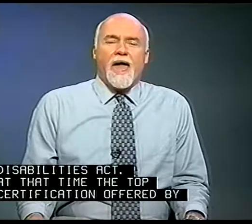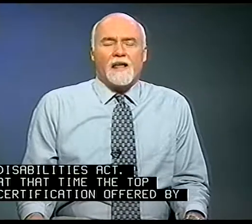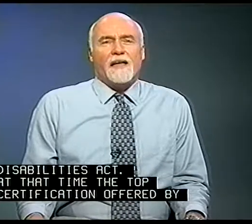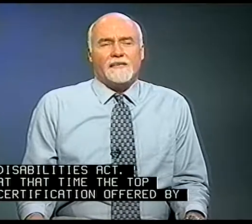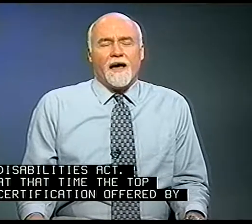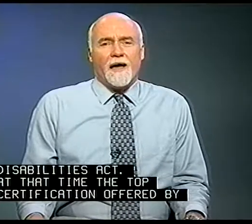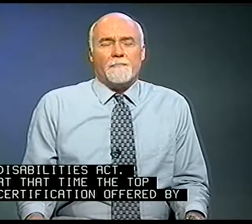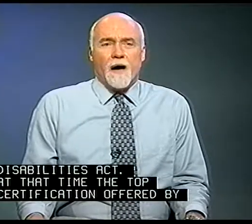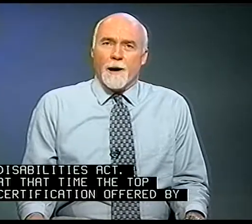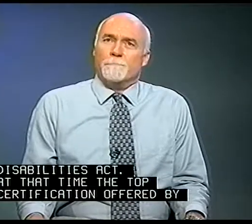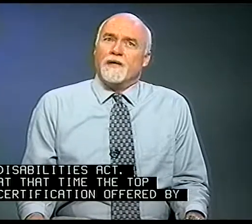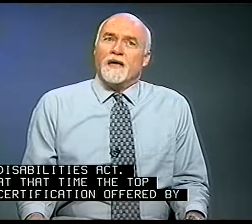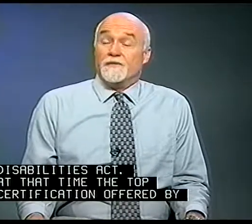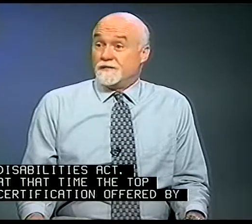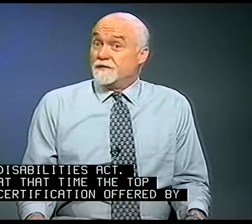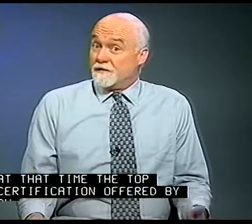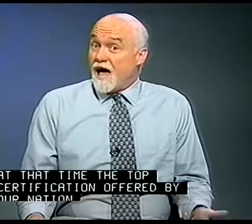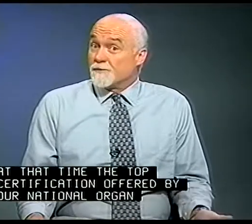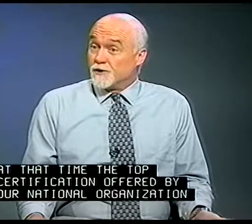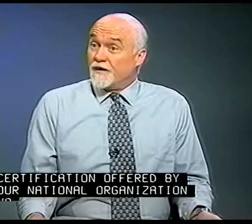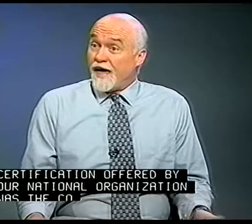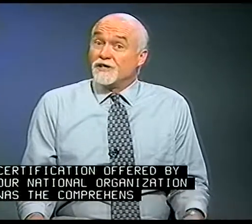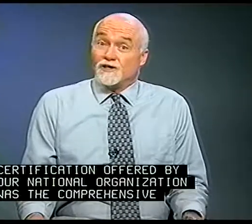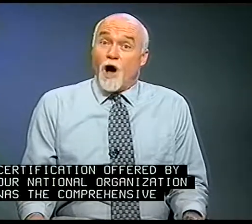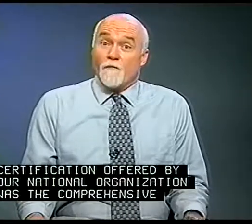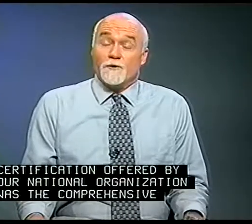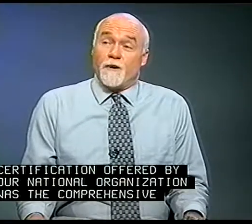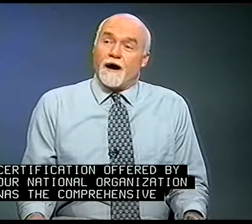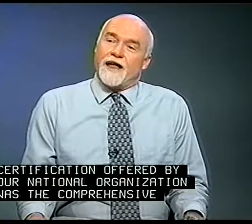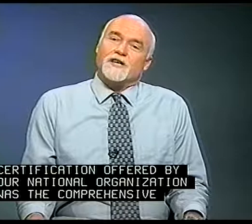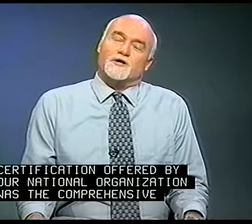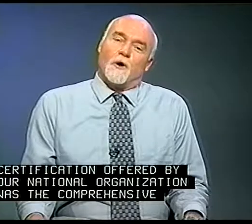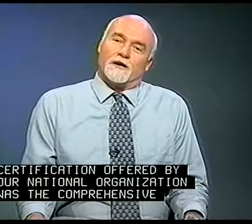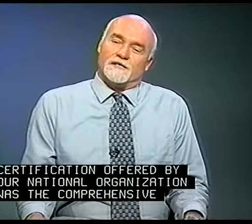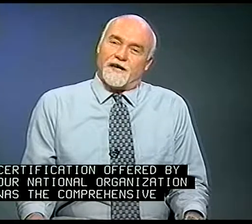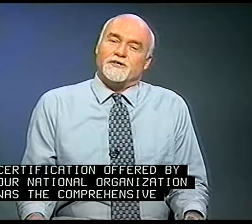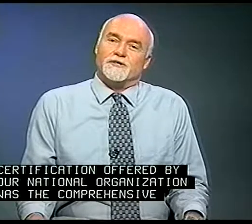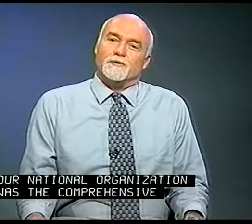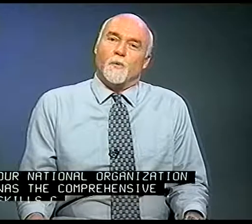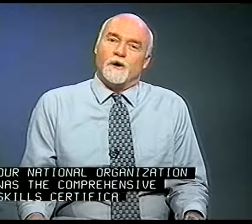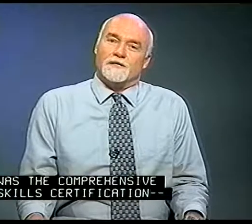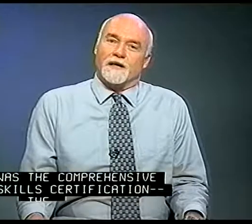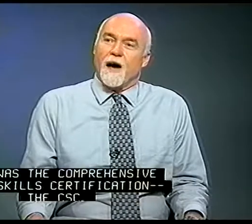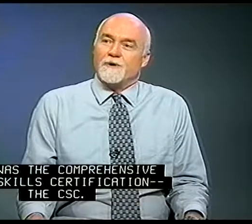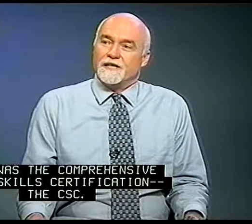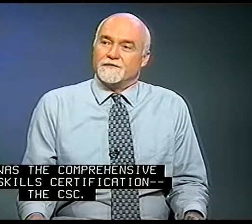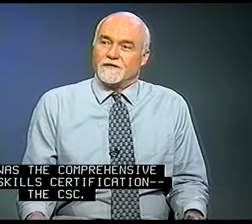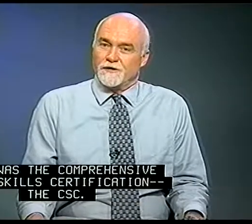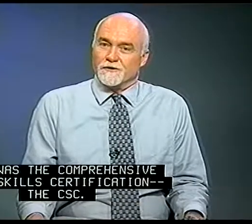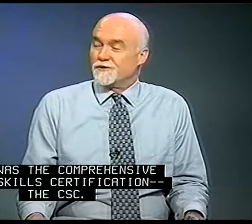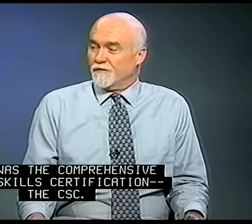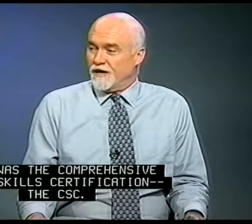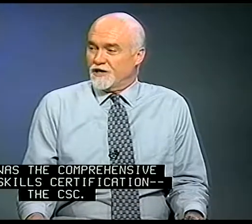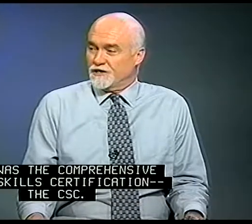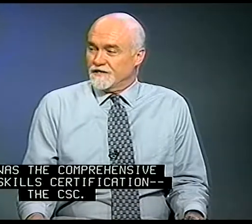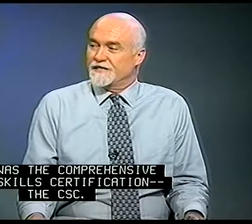at that time, the top certification offered by our national organization was the Comprehensive Skills Certification, the